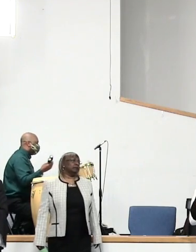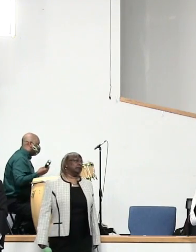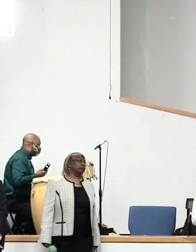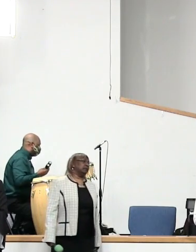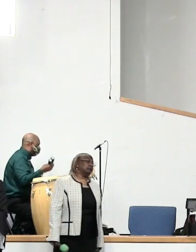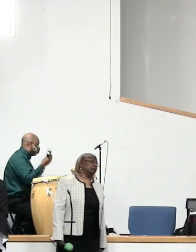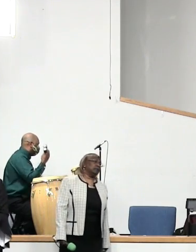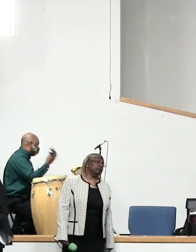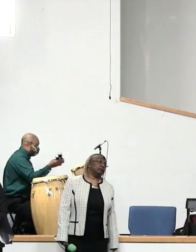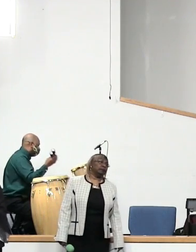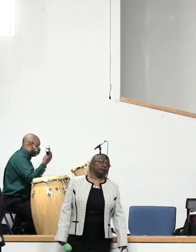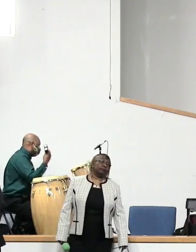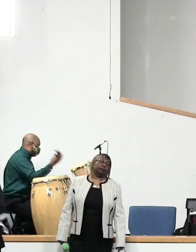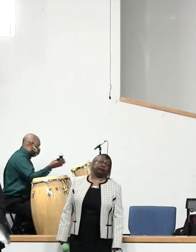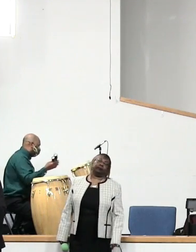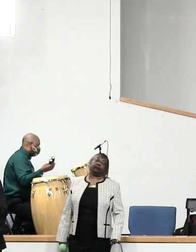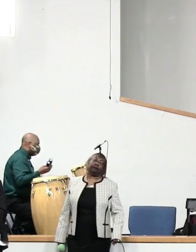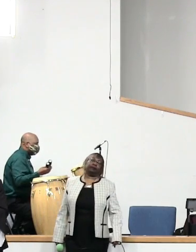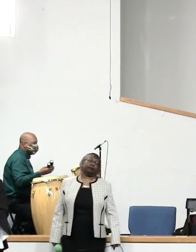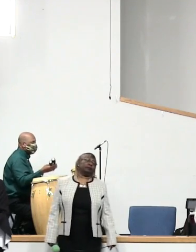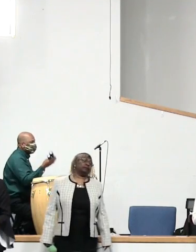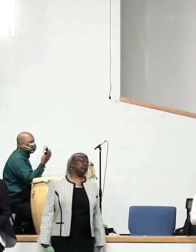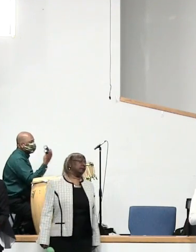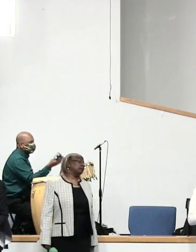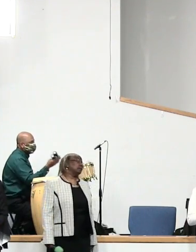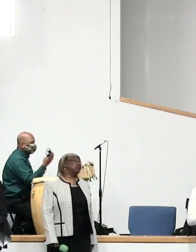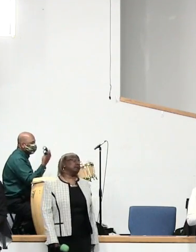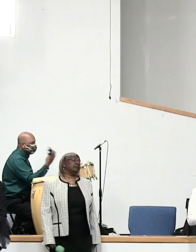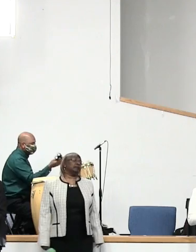my friends know my struggles.